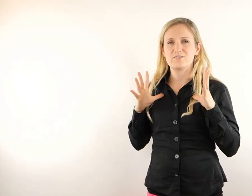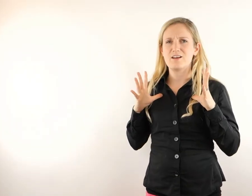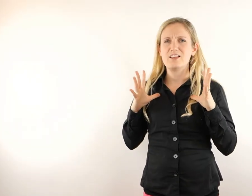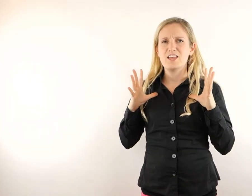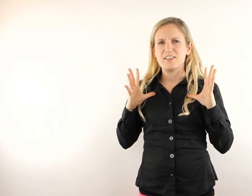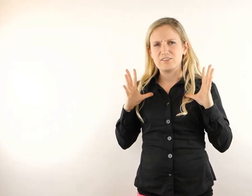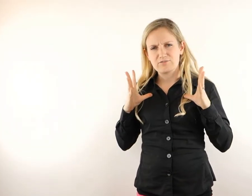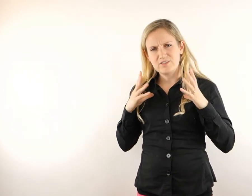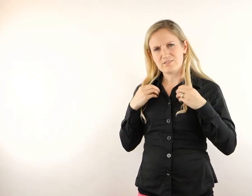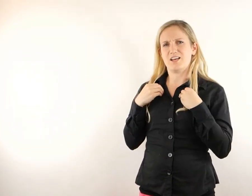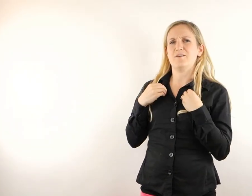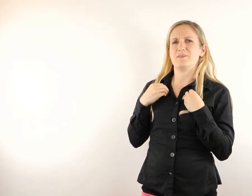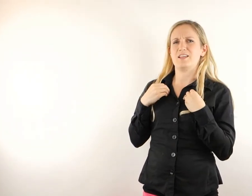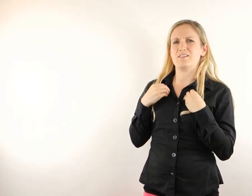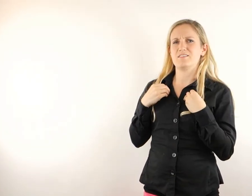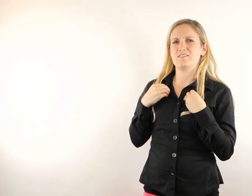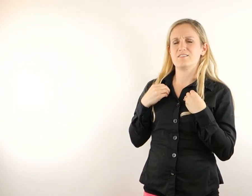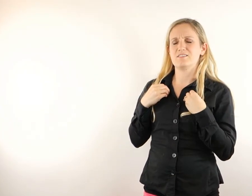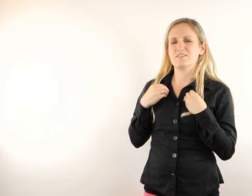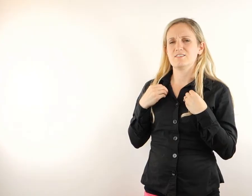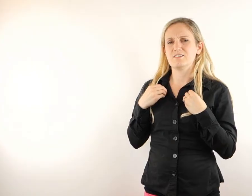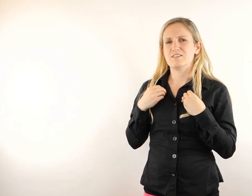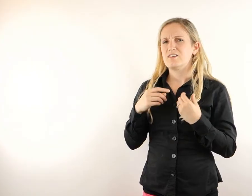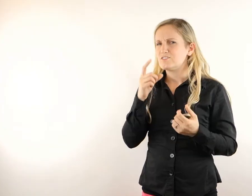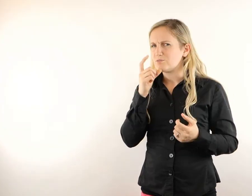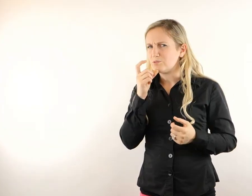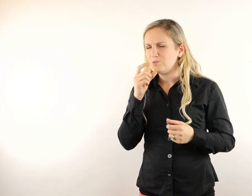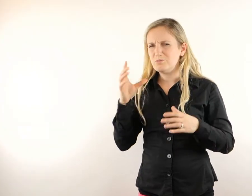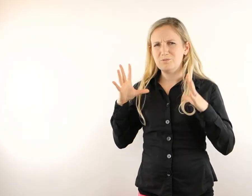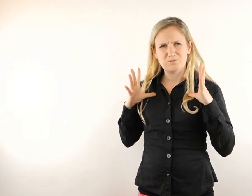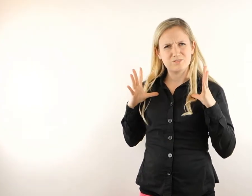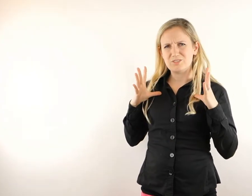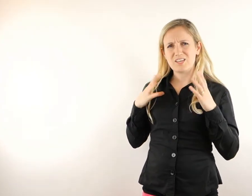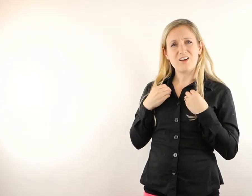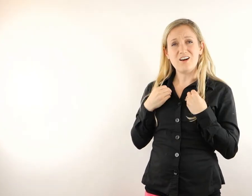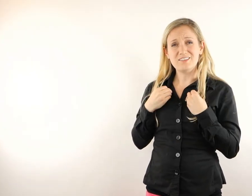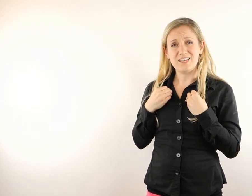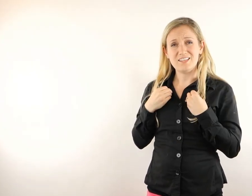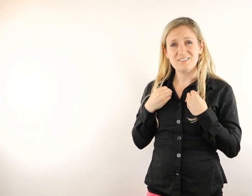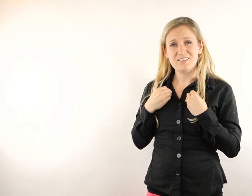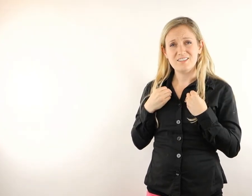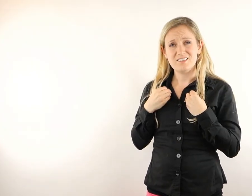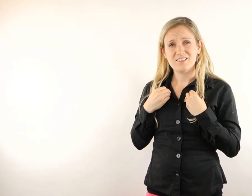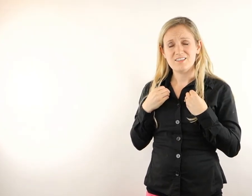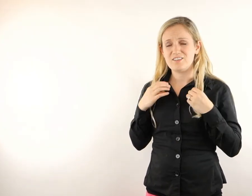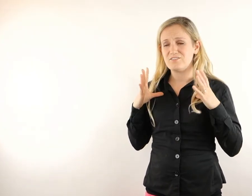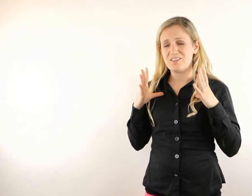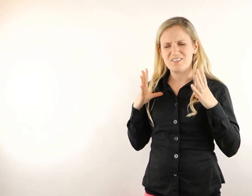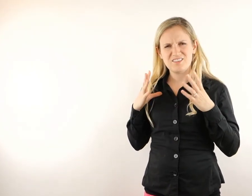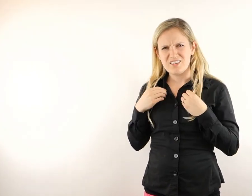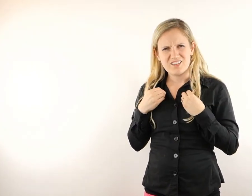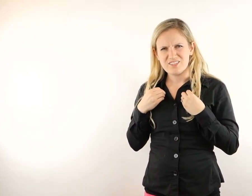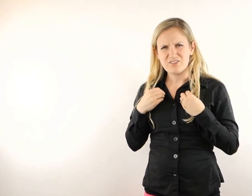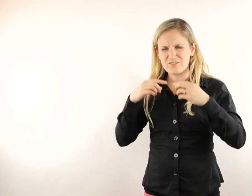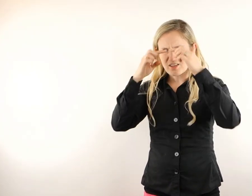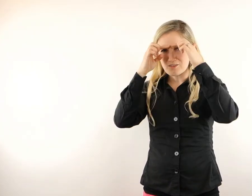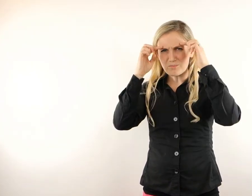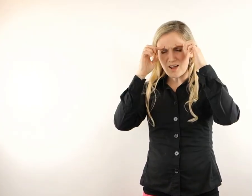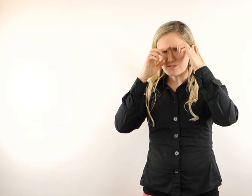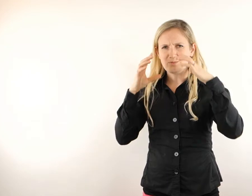are out. Then your fingers come in. So who took it all in? And you've got the brows